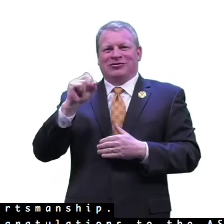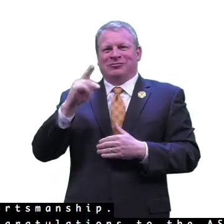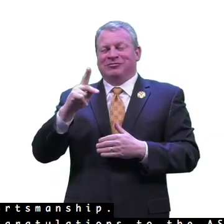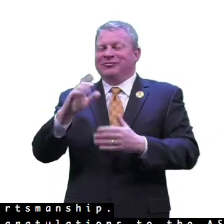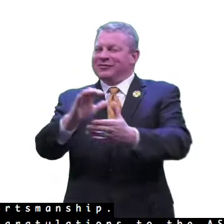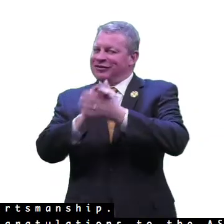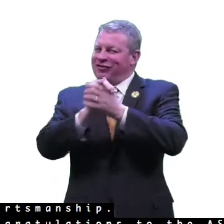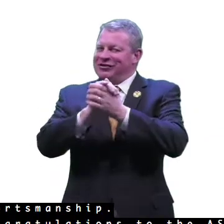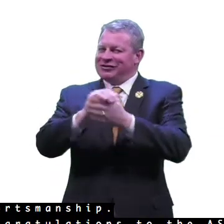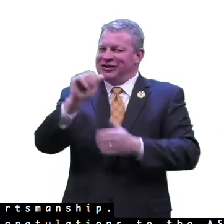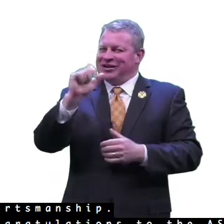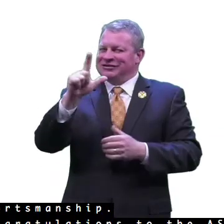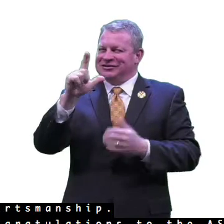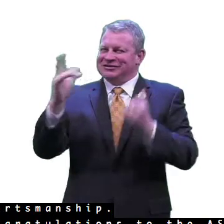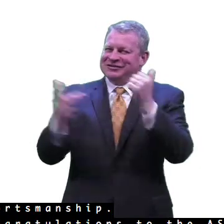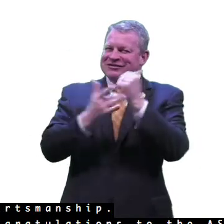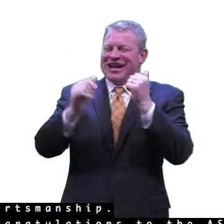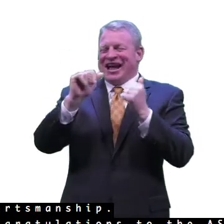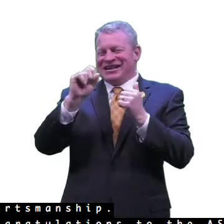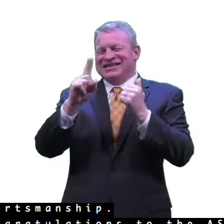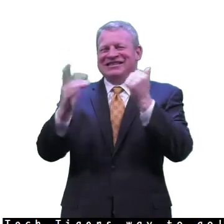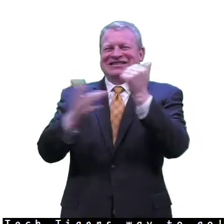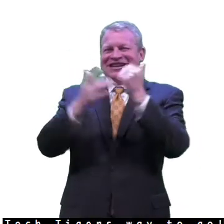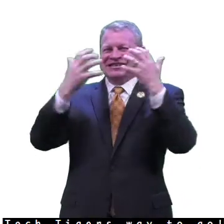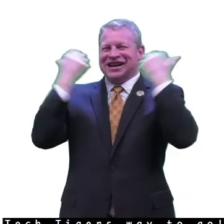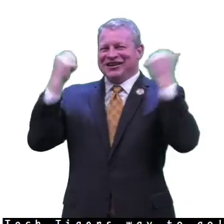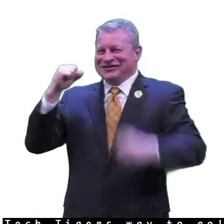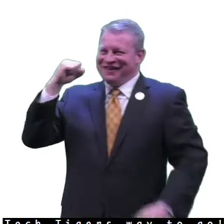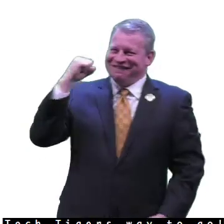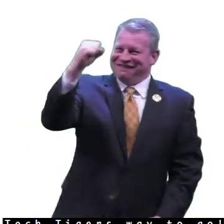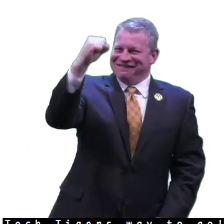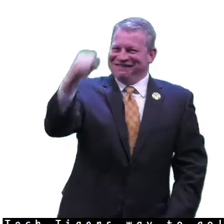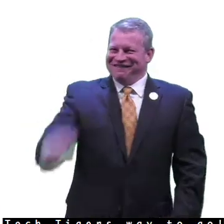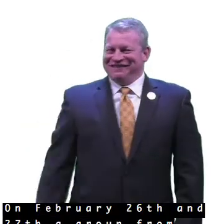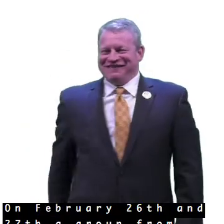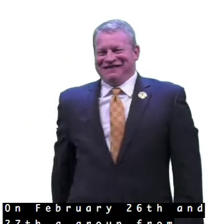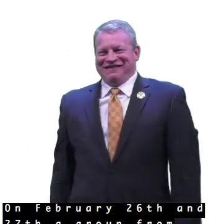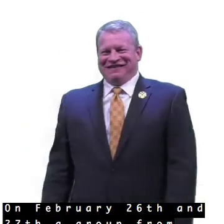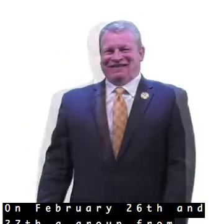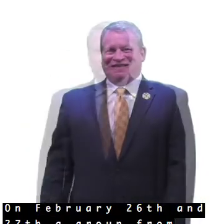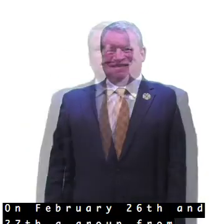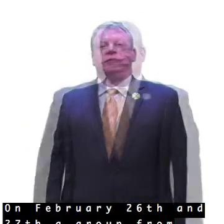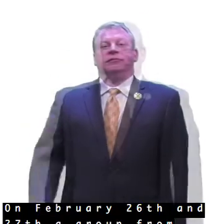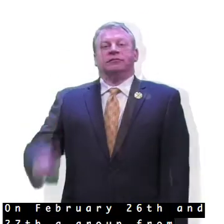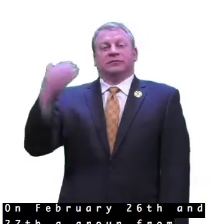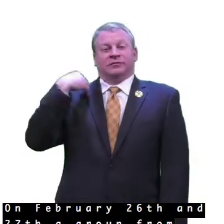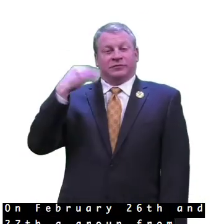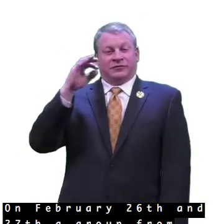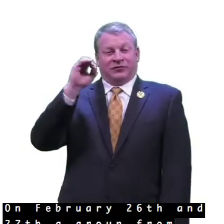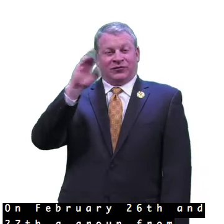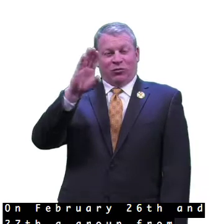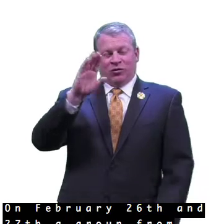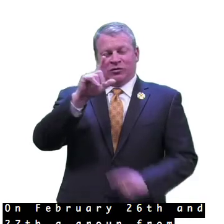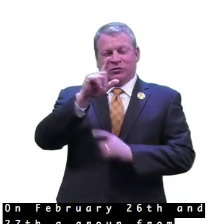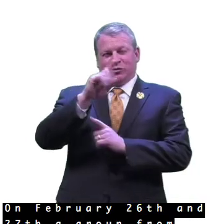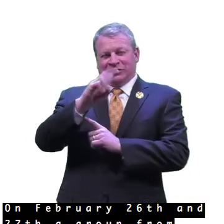sportsmanship. Congratulations to the ASD Tech Tigers. Way to go. On February 26th and